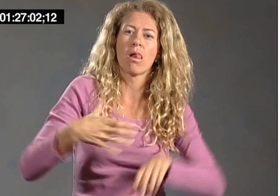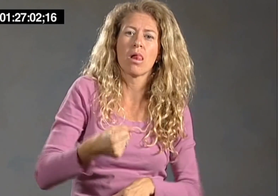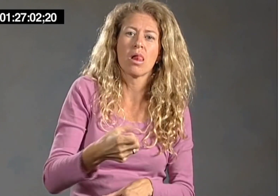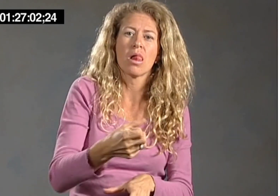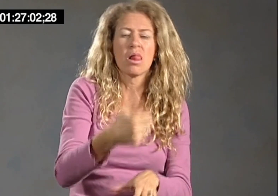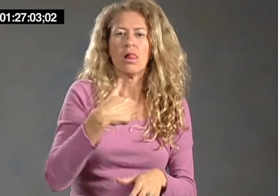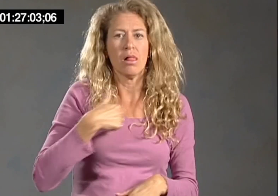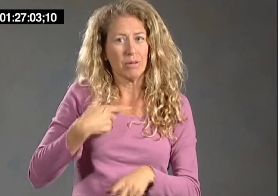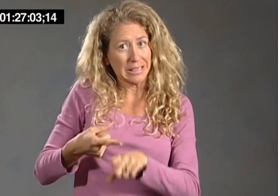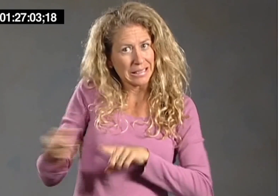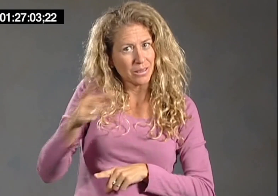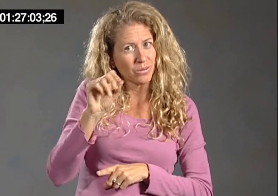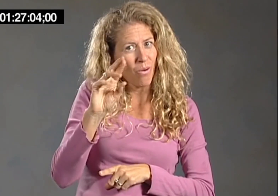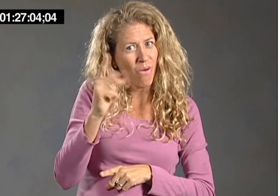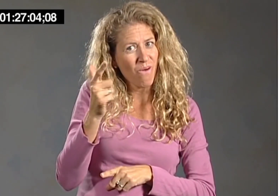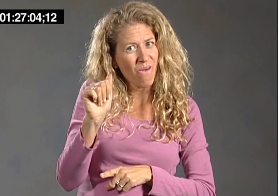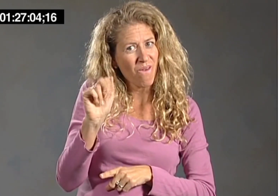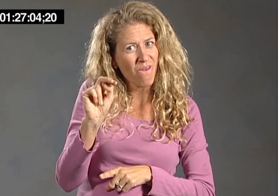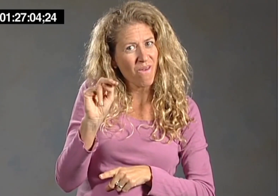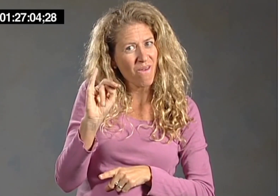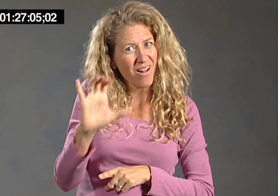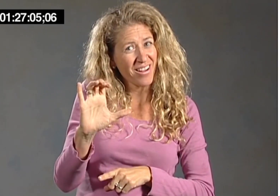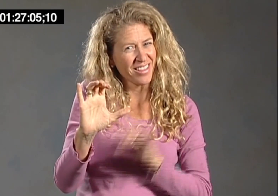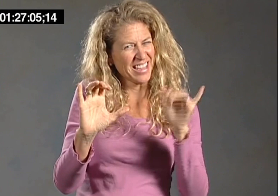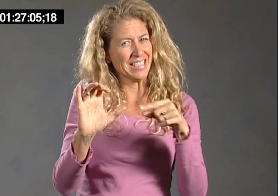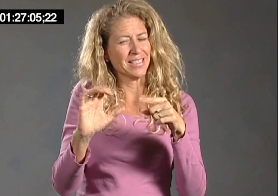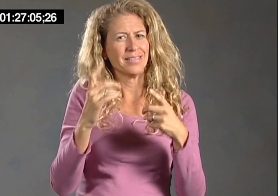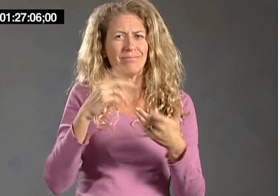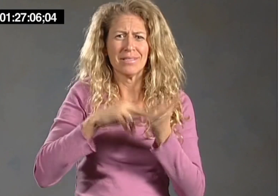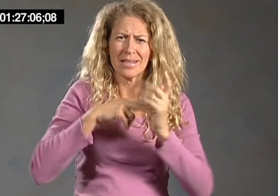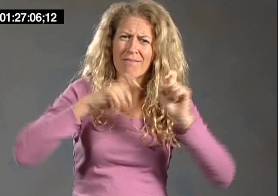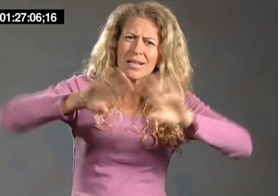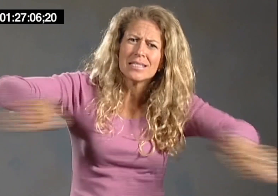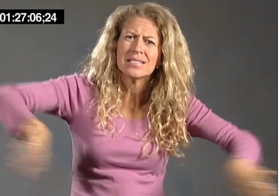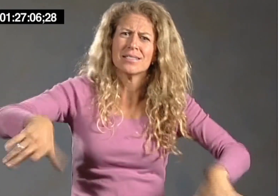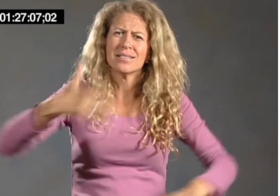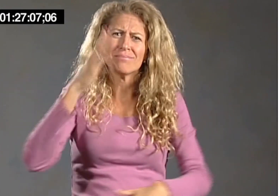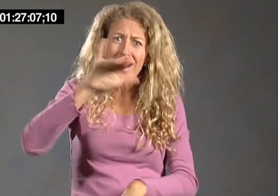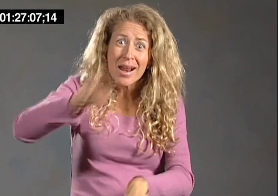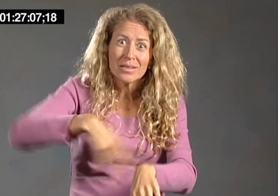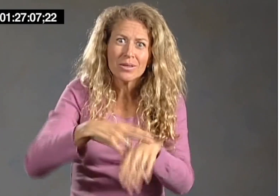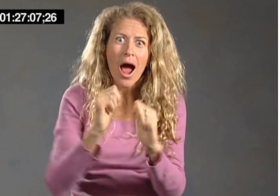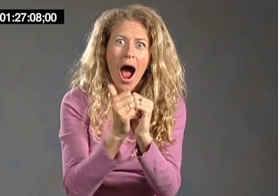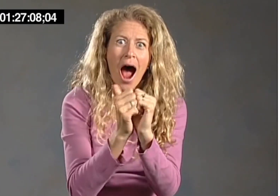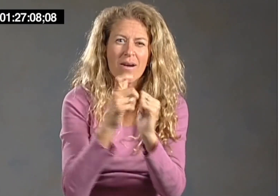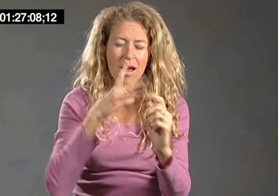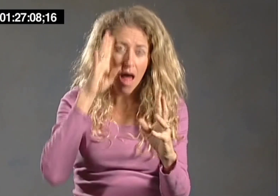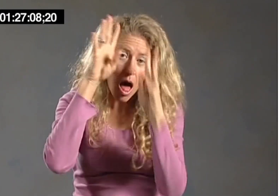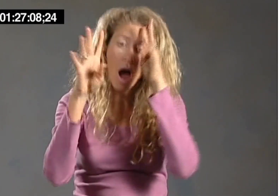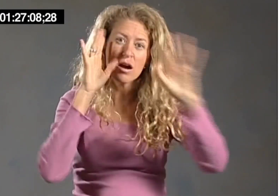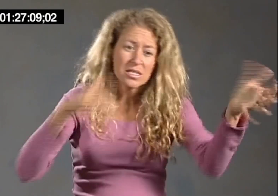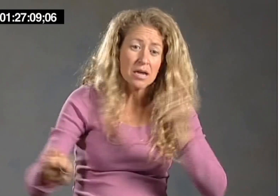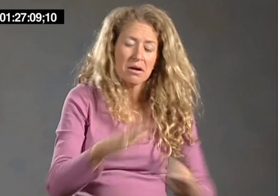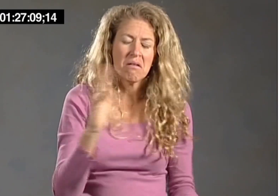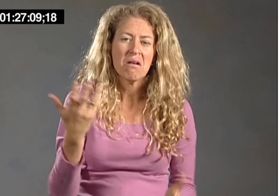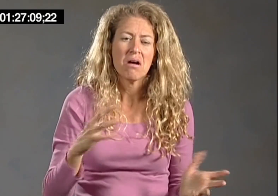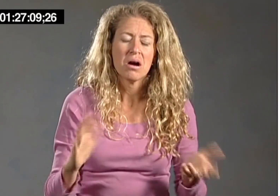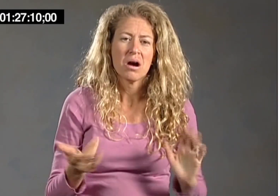over, the red pepper seeds didn't even grow. Not even a little bit. in the next